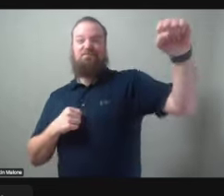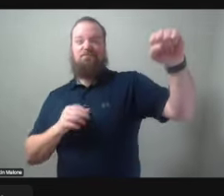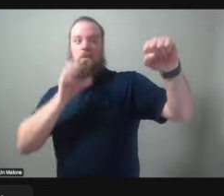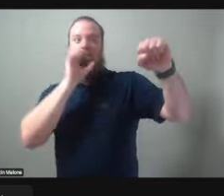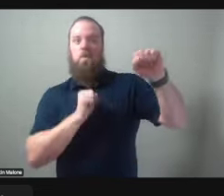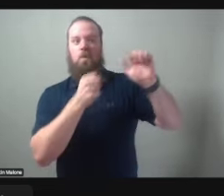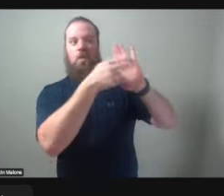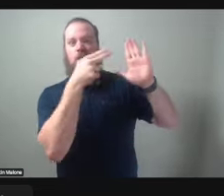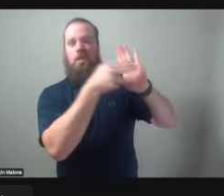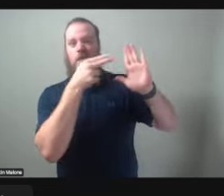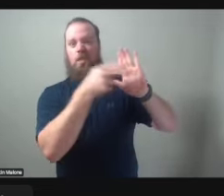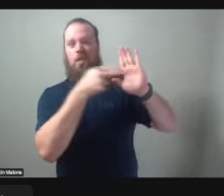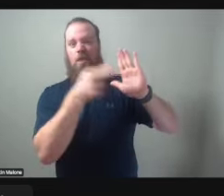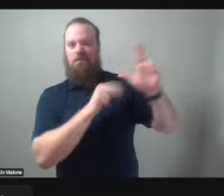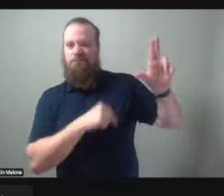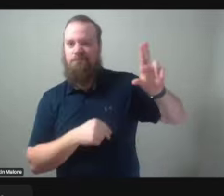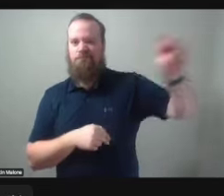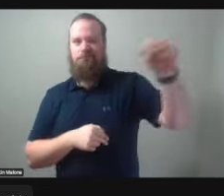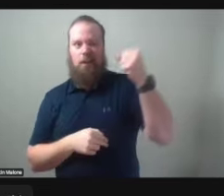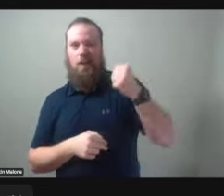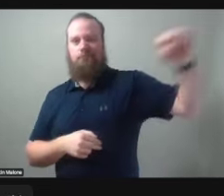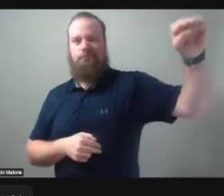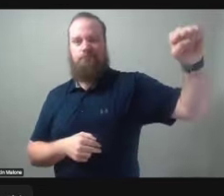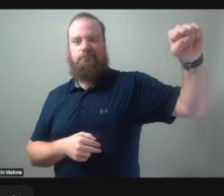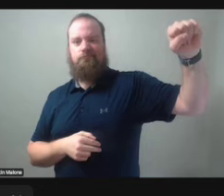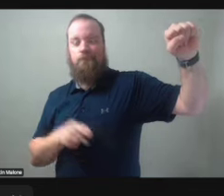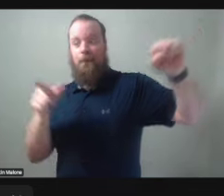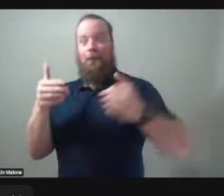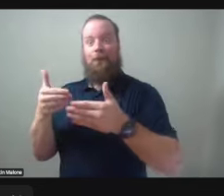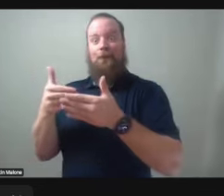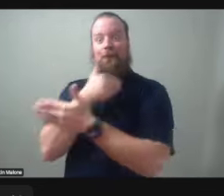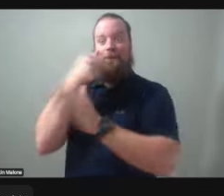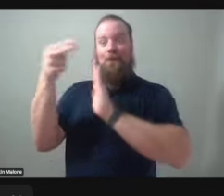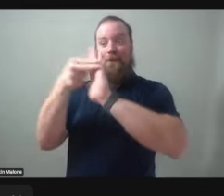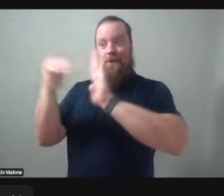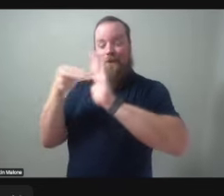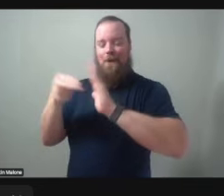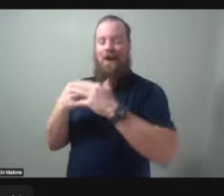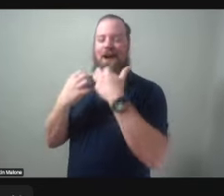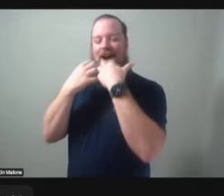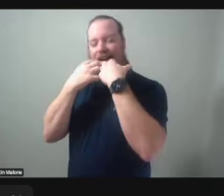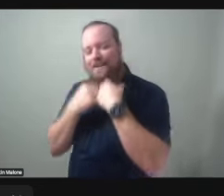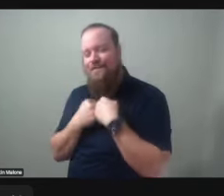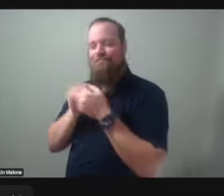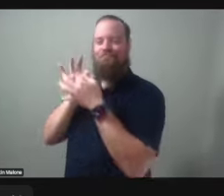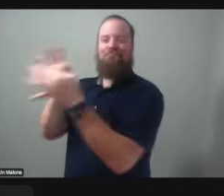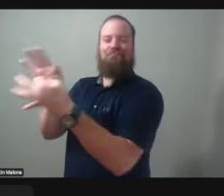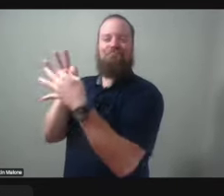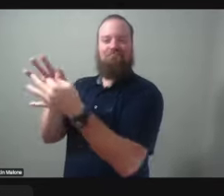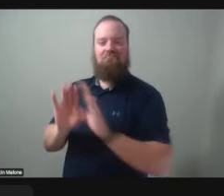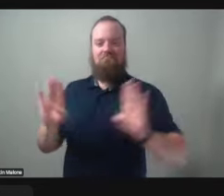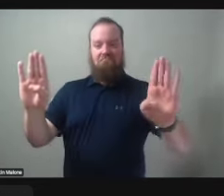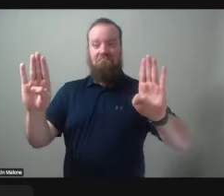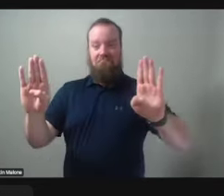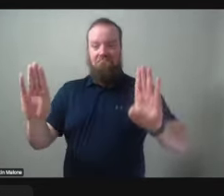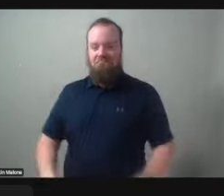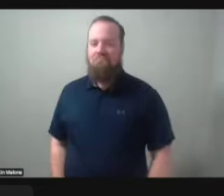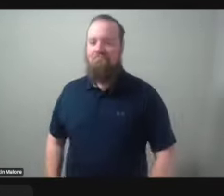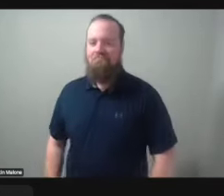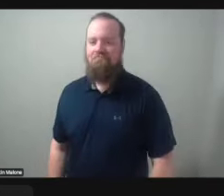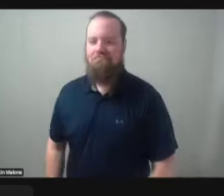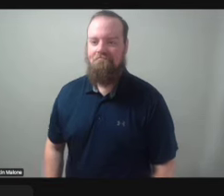I would argue that this actually falls into both categories because we see these old labels, and that